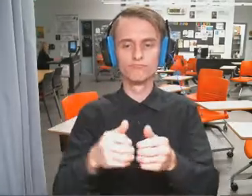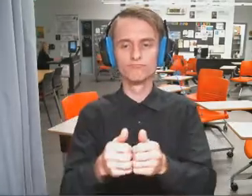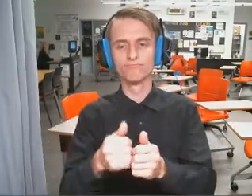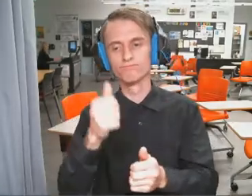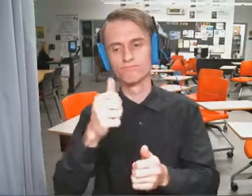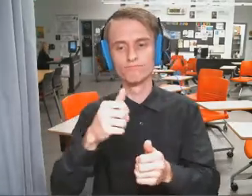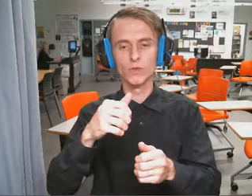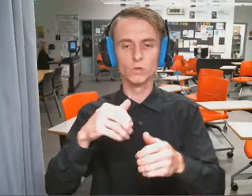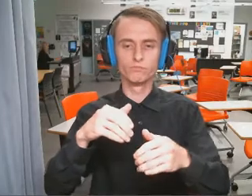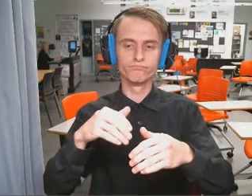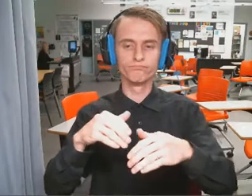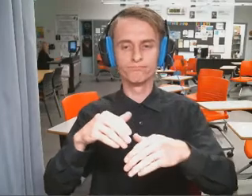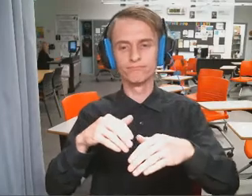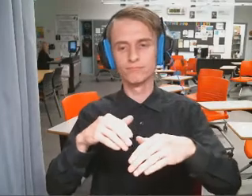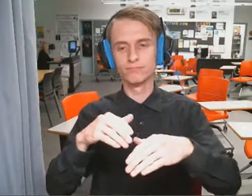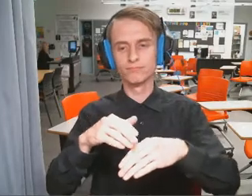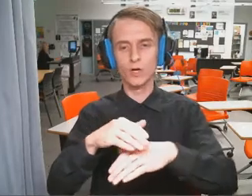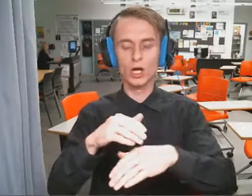the ankle.